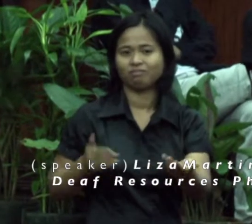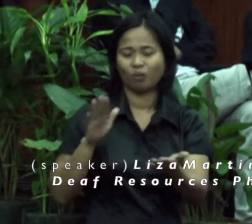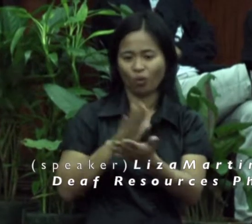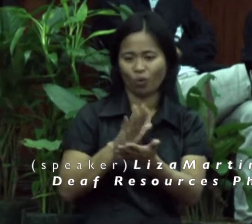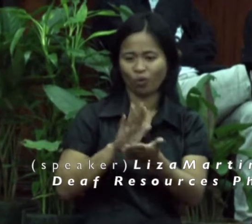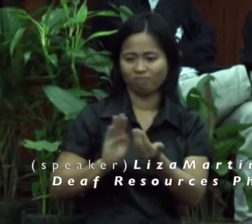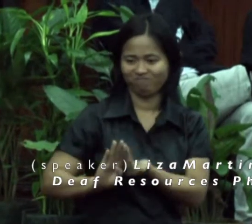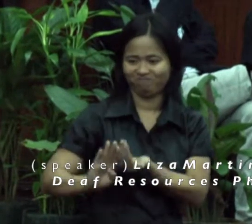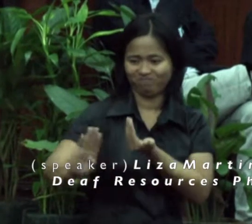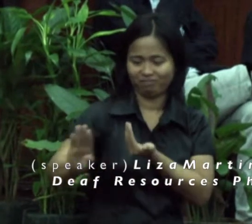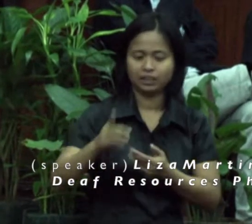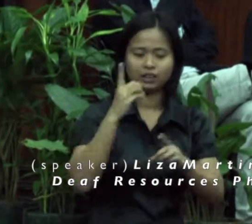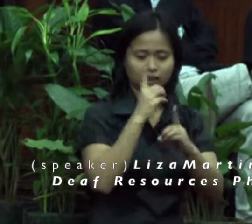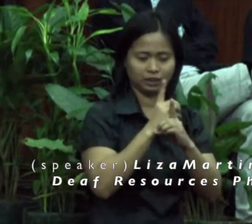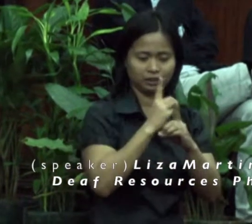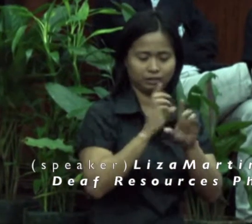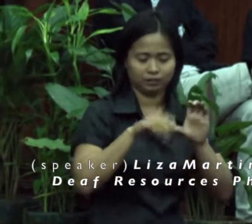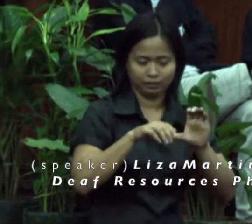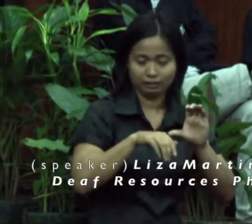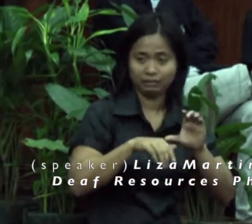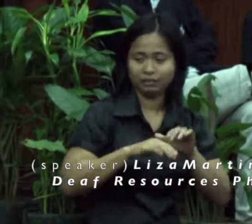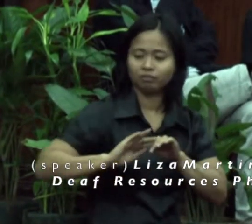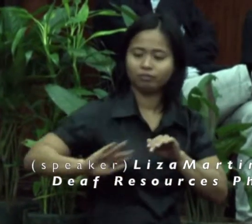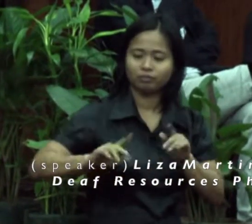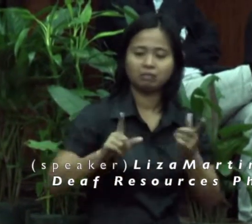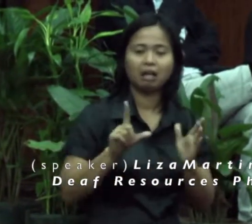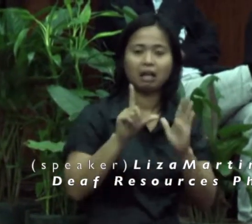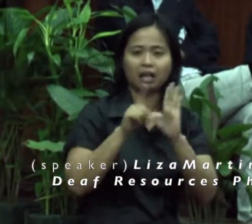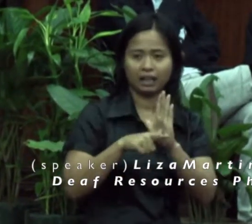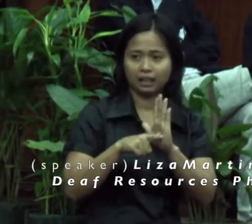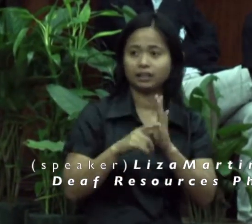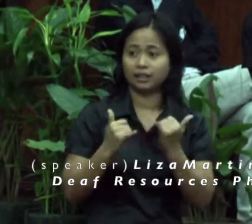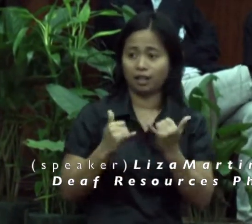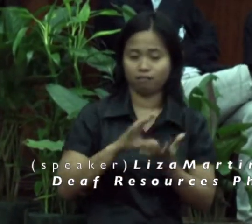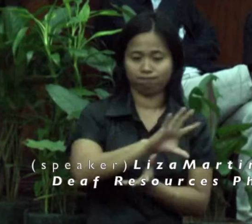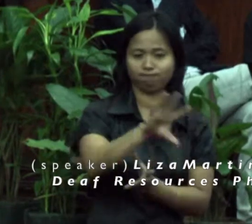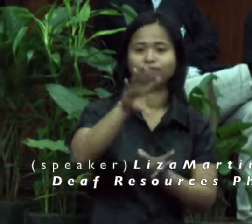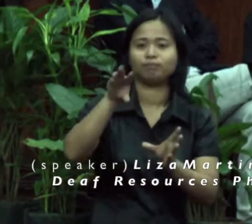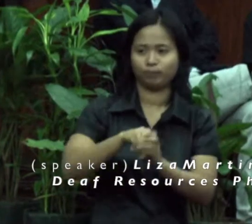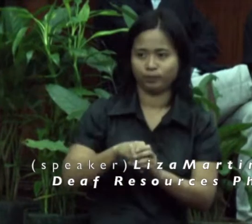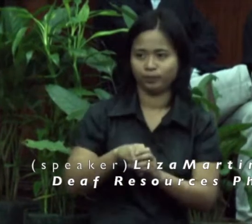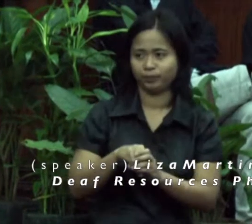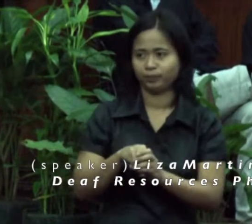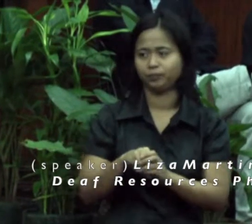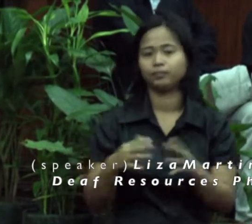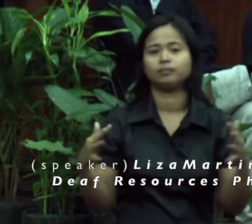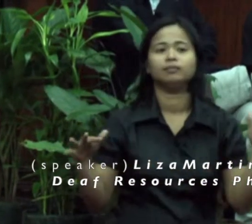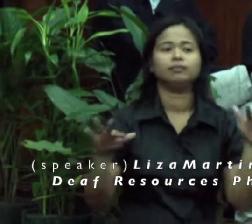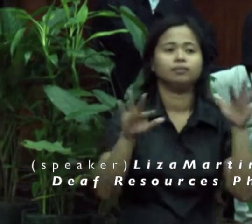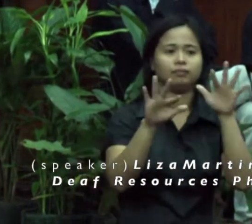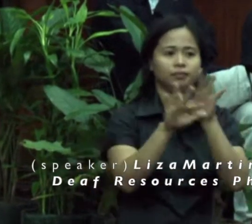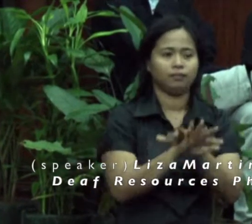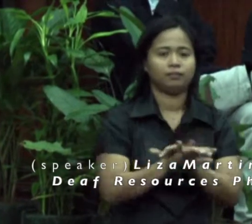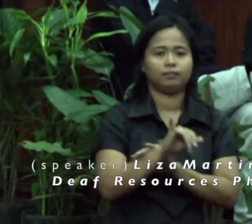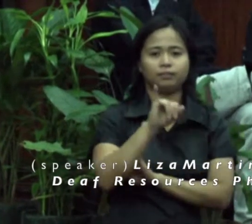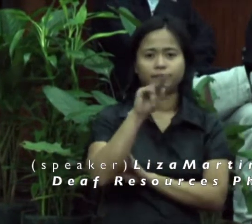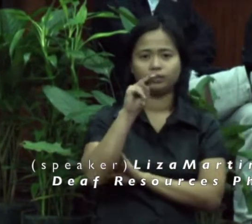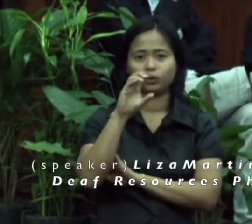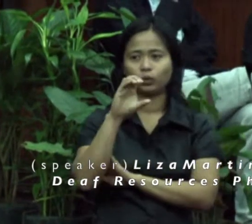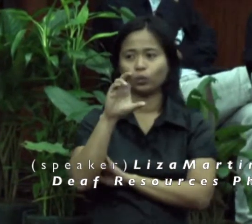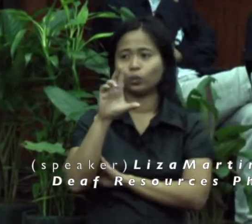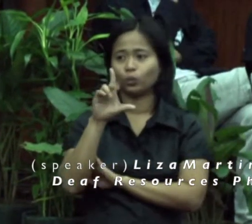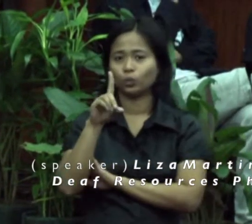schooling of children with disabilities, and bring it into an inclusive setting. So inclusive from the word to